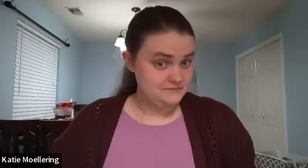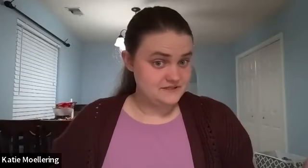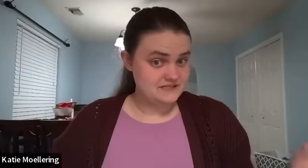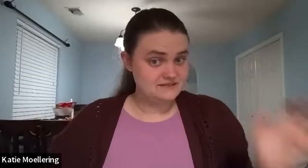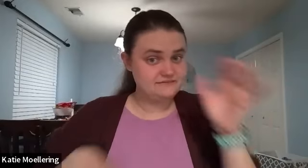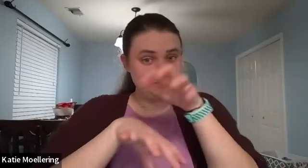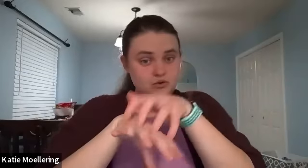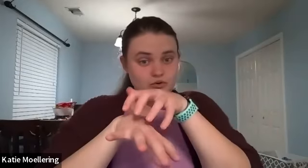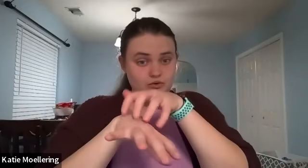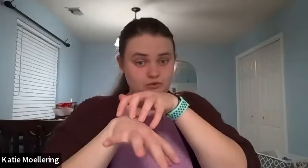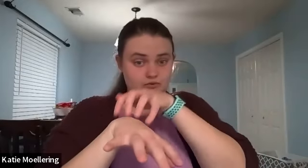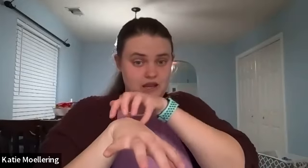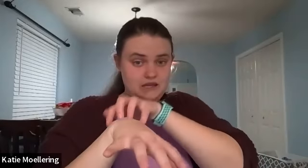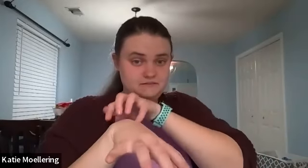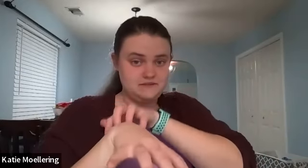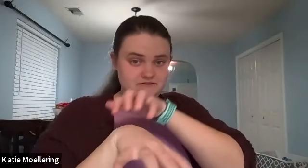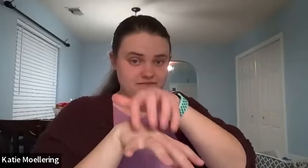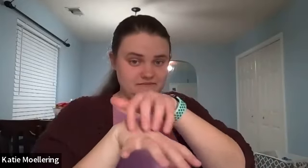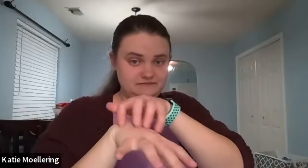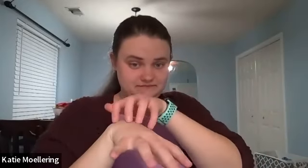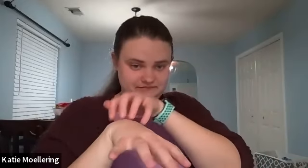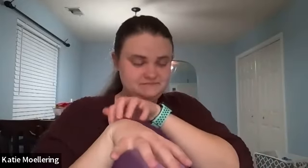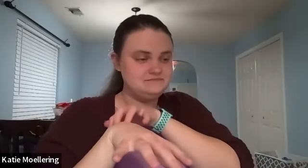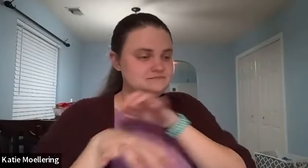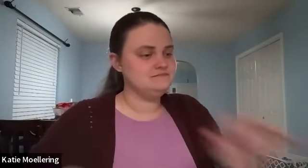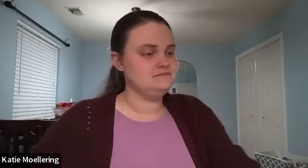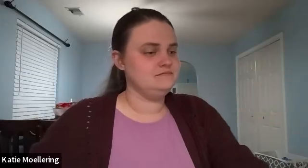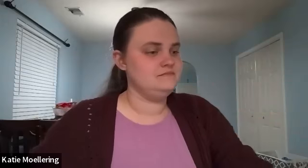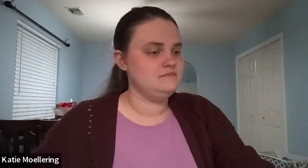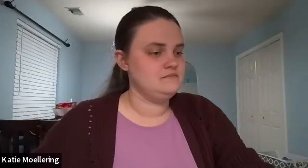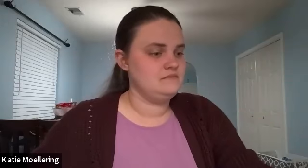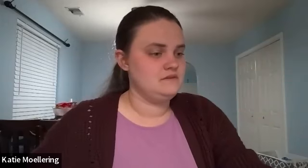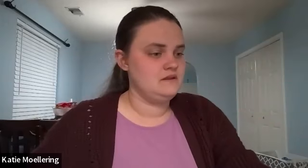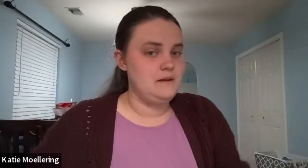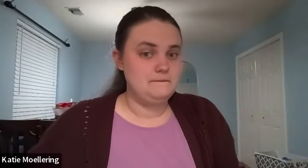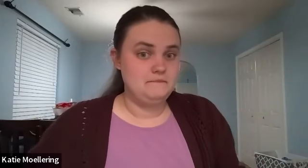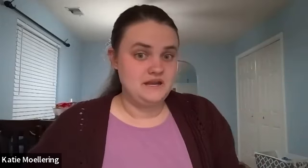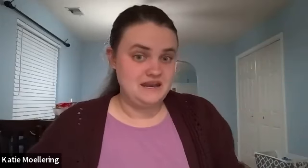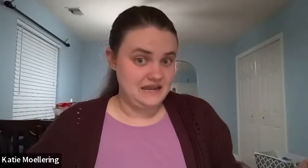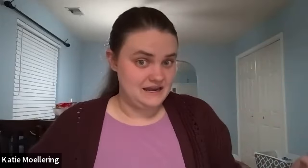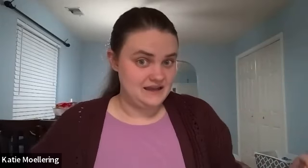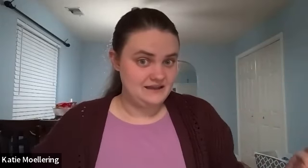Grapes. banana,